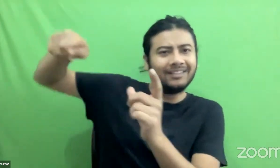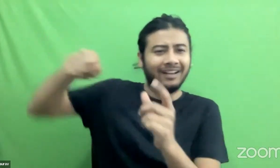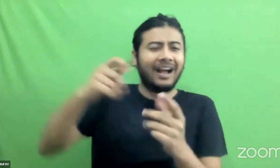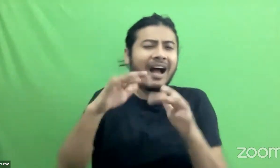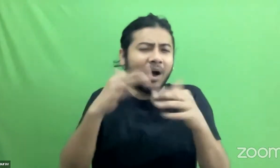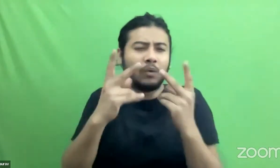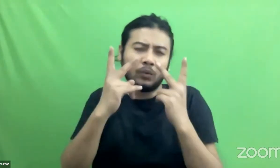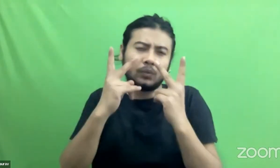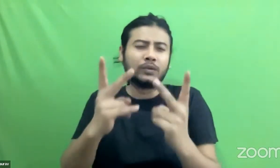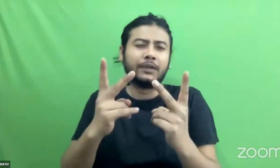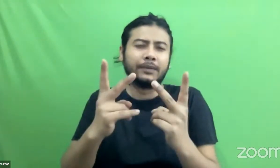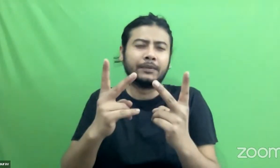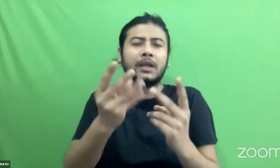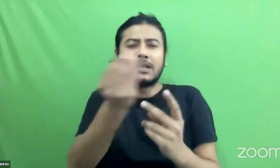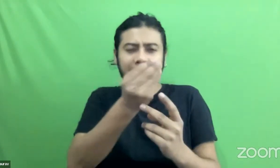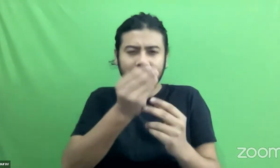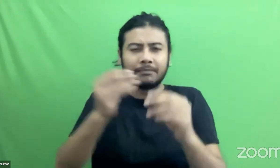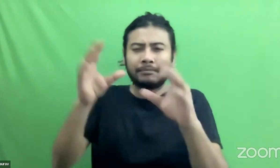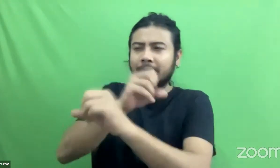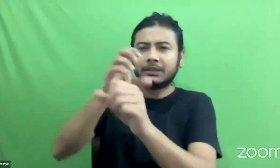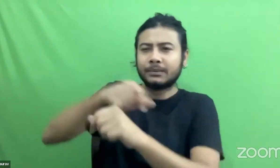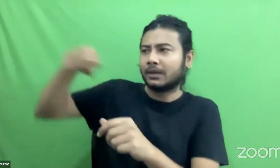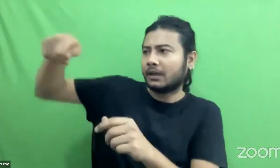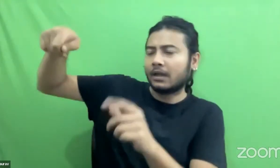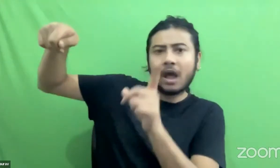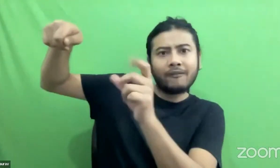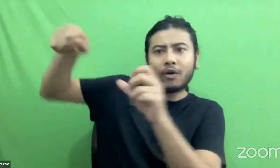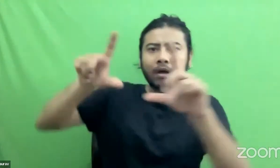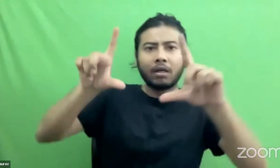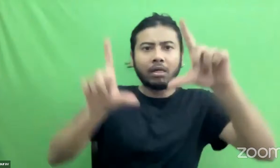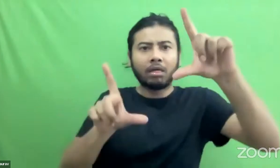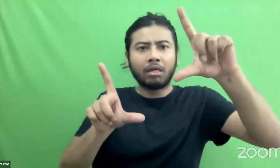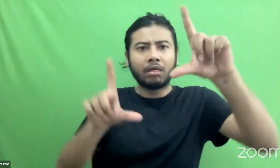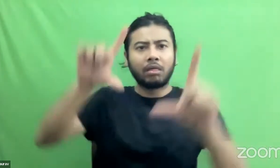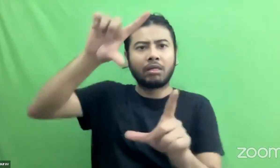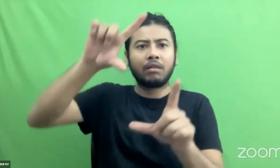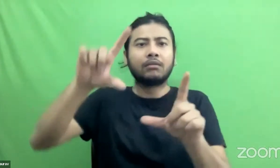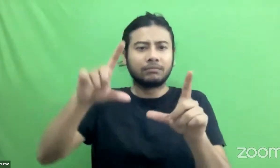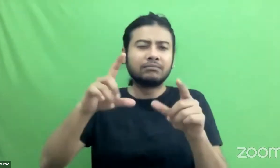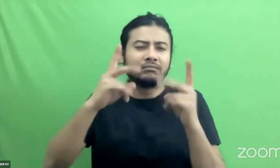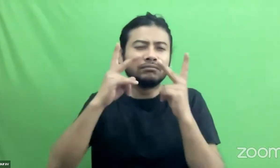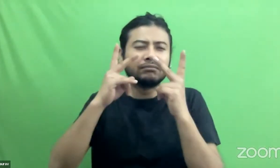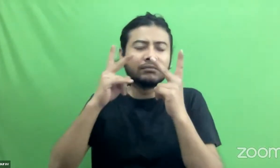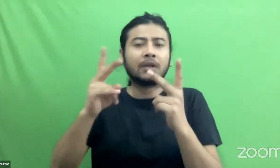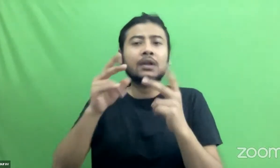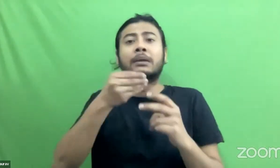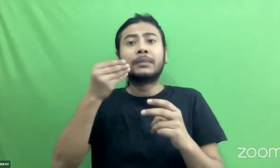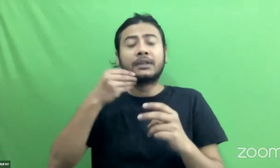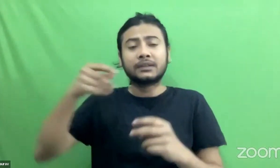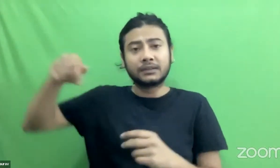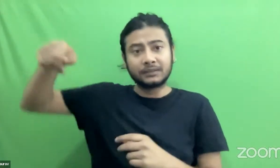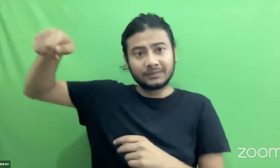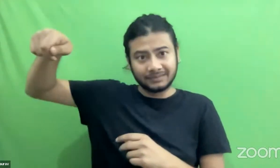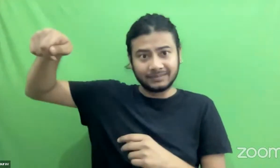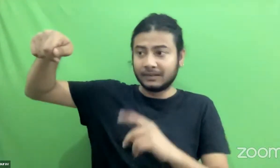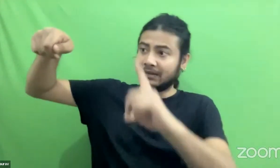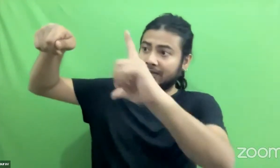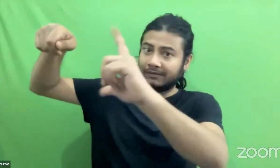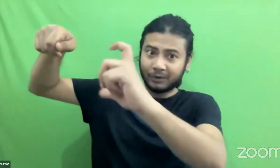But there are some people who are not holding the picture in their hand. So request them to please hold the picture in their hand and ask somebody in your